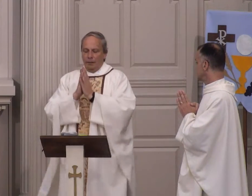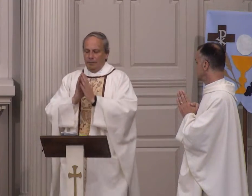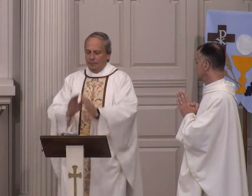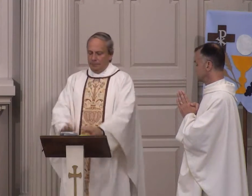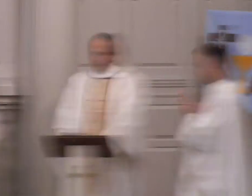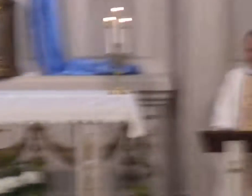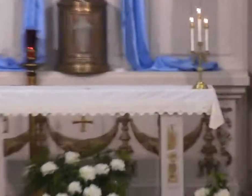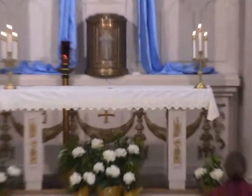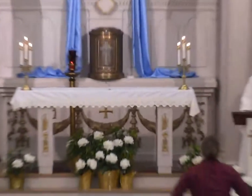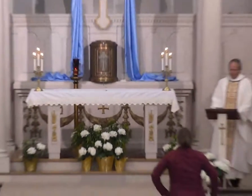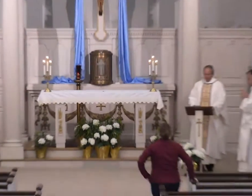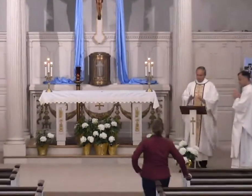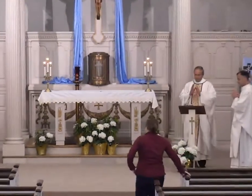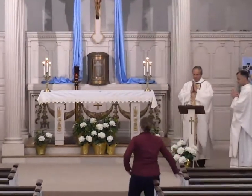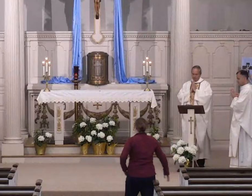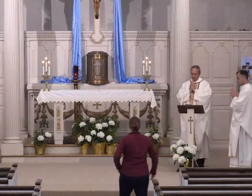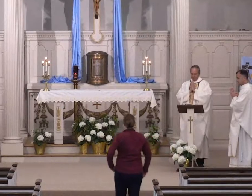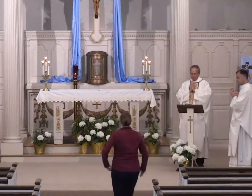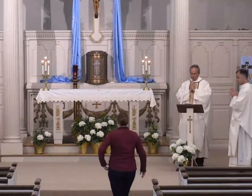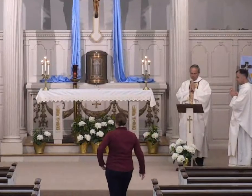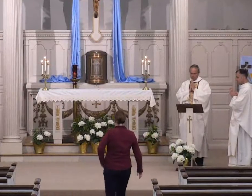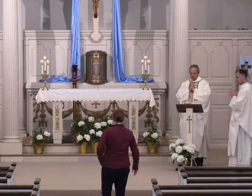Let us pray.